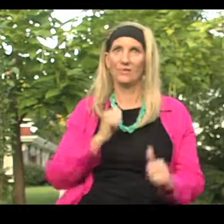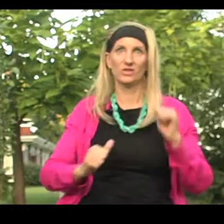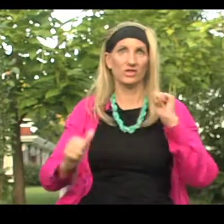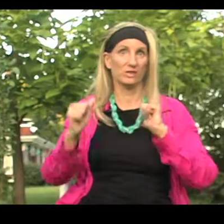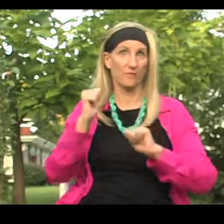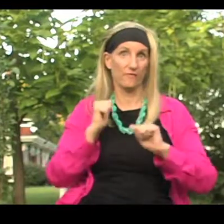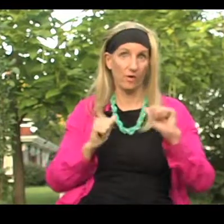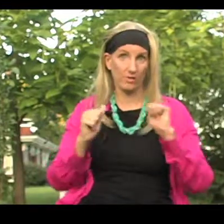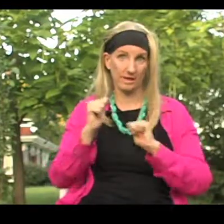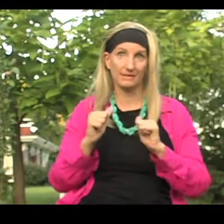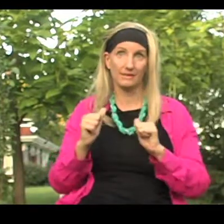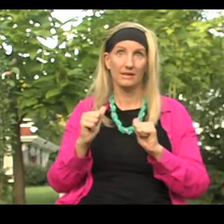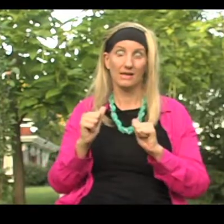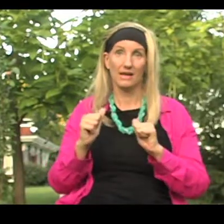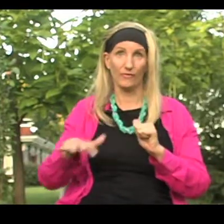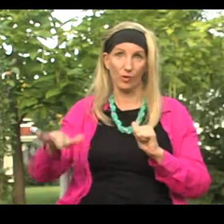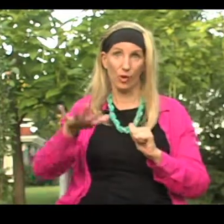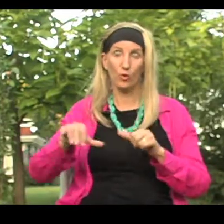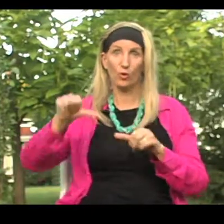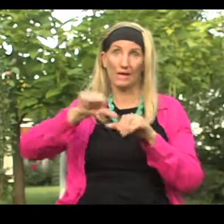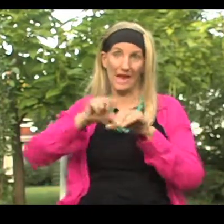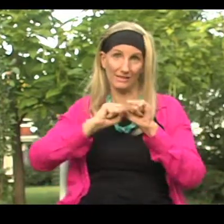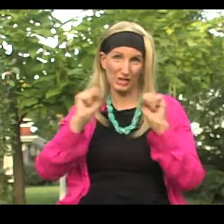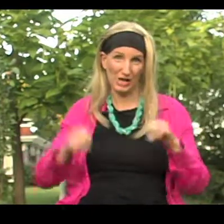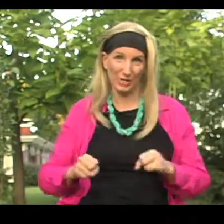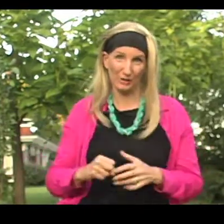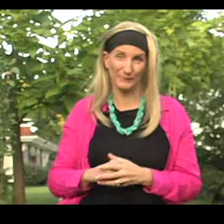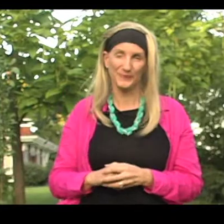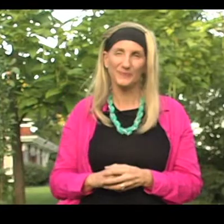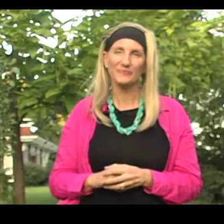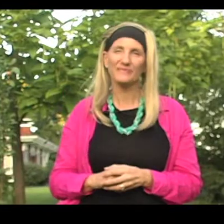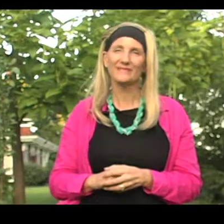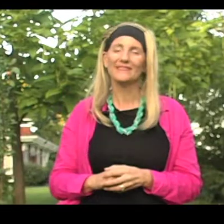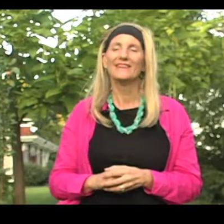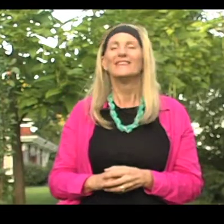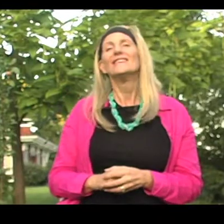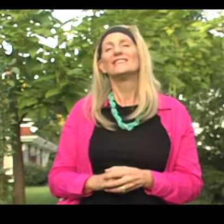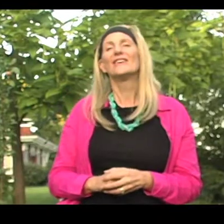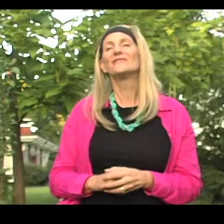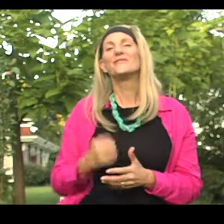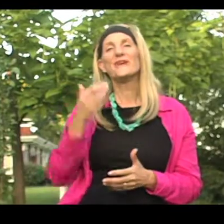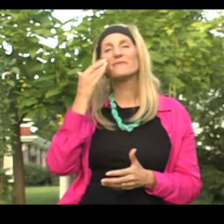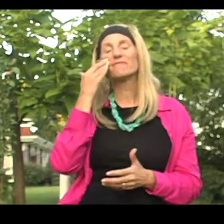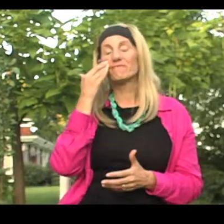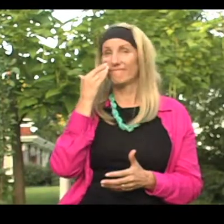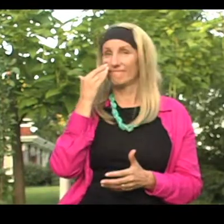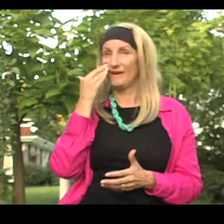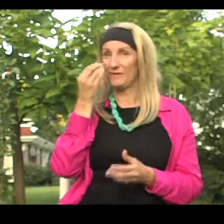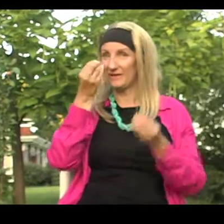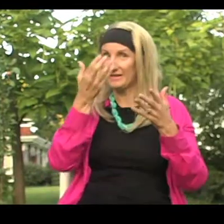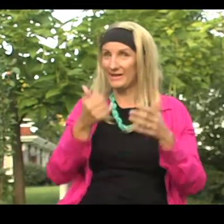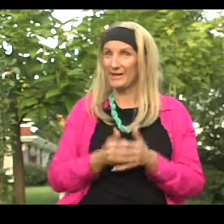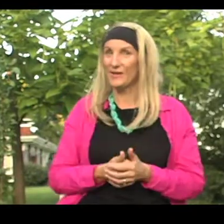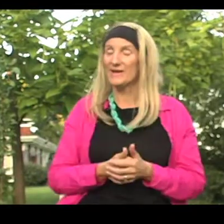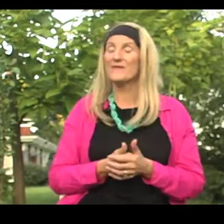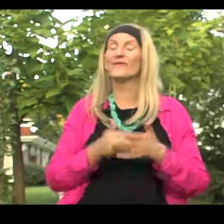was just a performance at their local gas station. So, you know, I want to let you know, it was